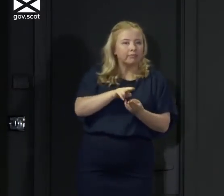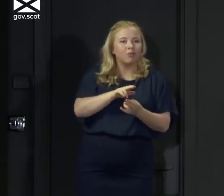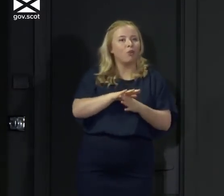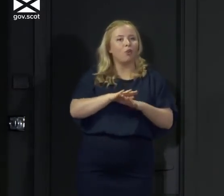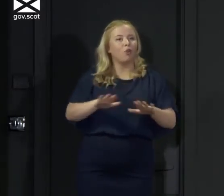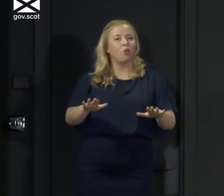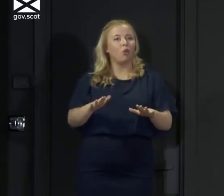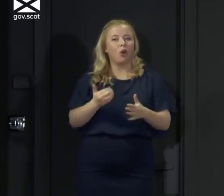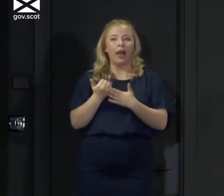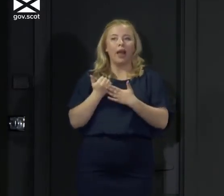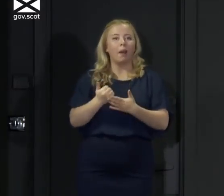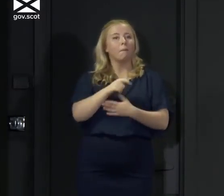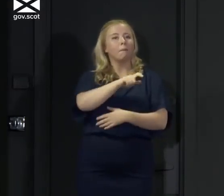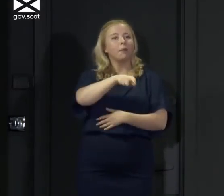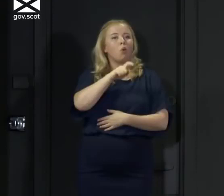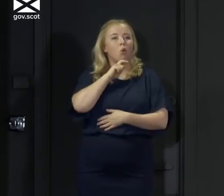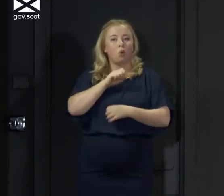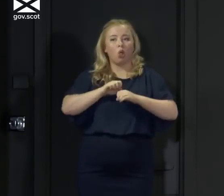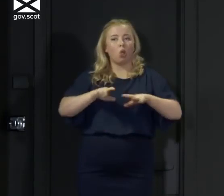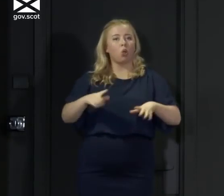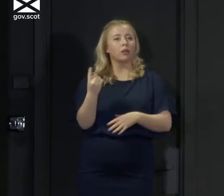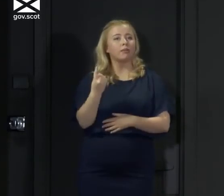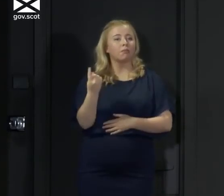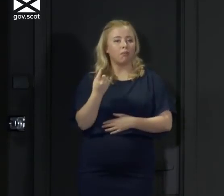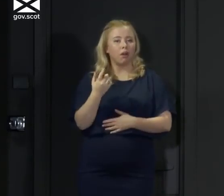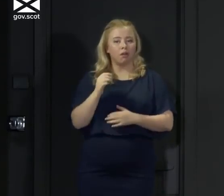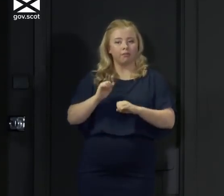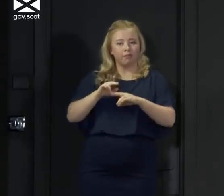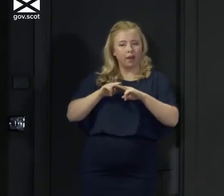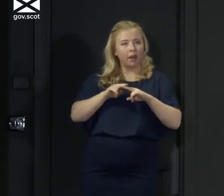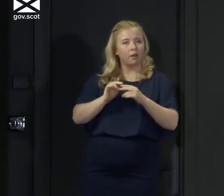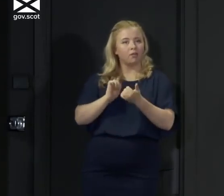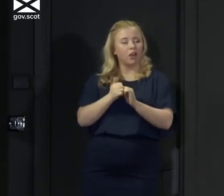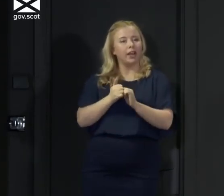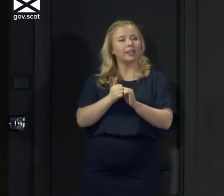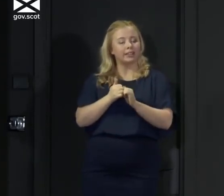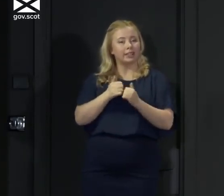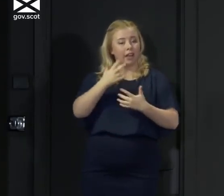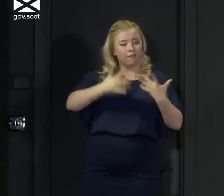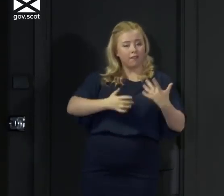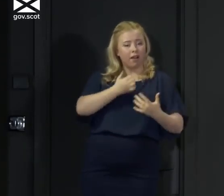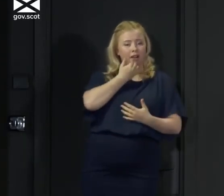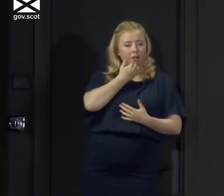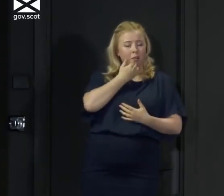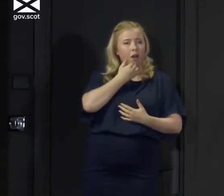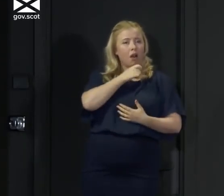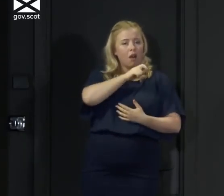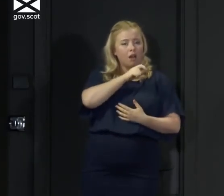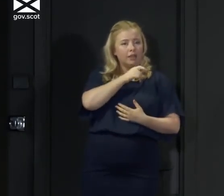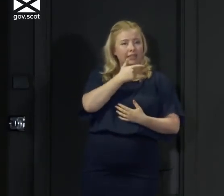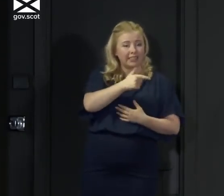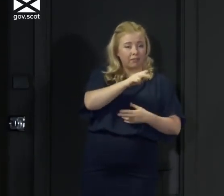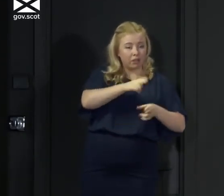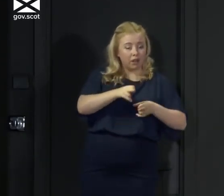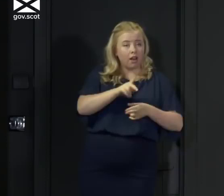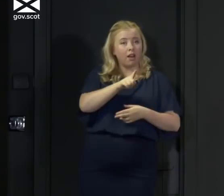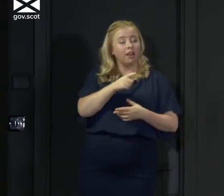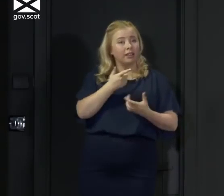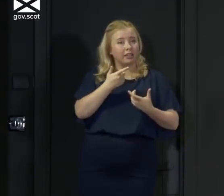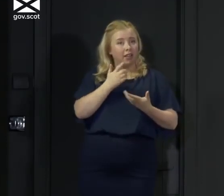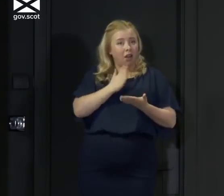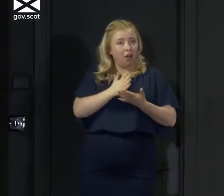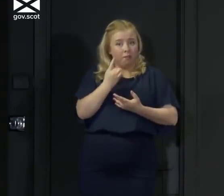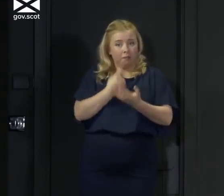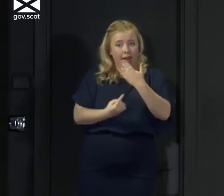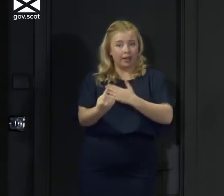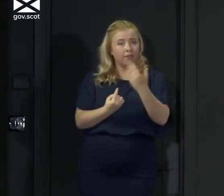to people who are grieving these lost lives. The figures I've just read out are not just statistics. They represent